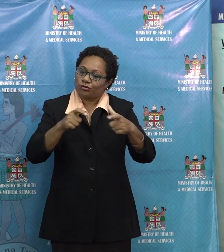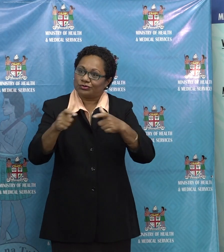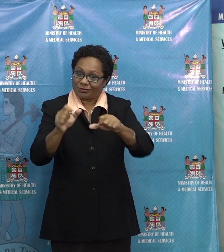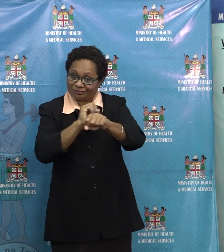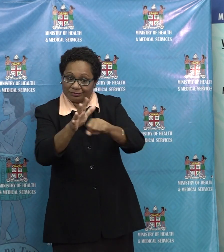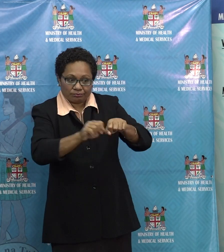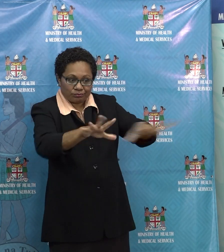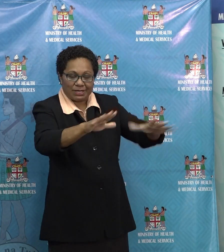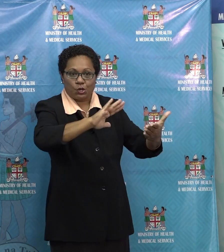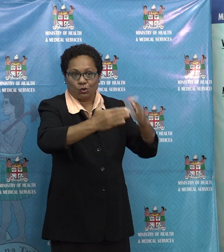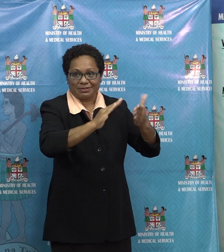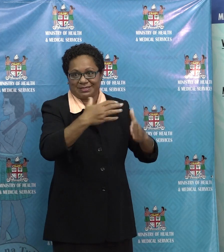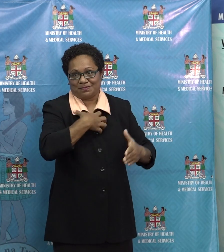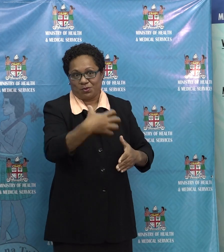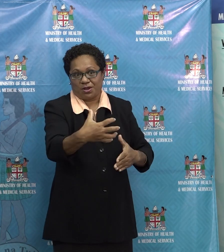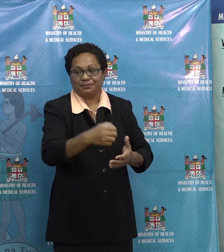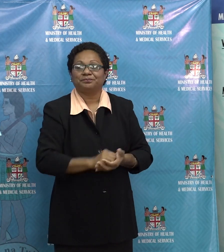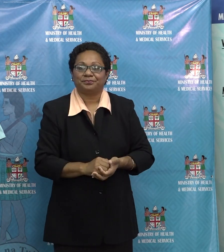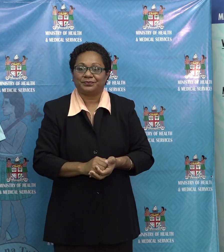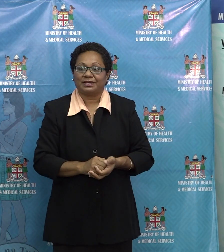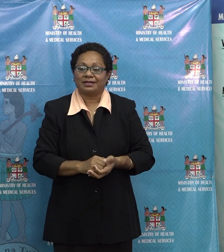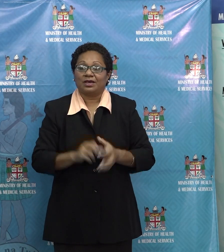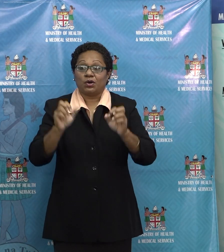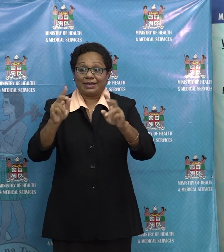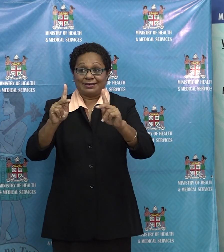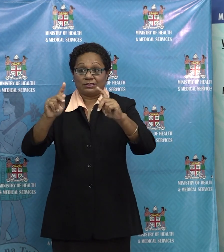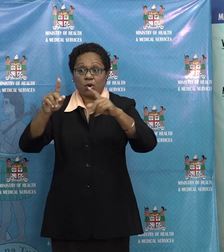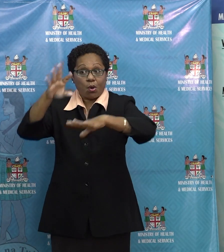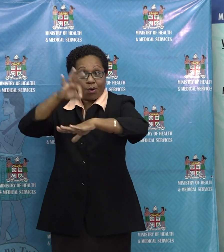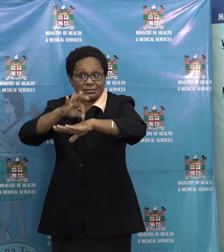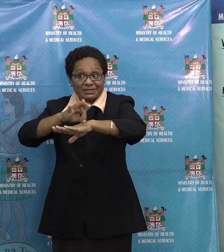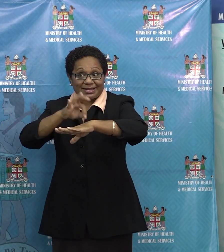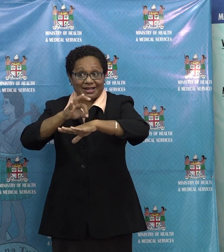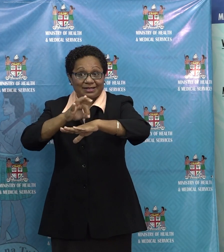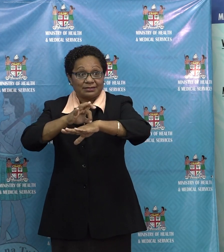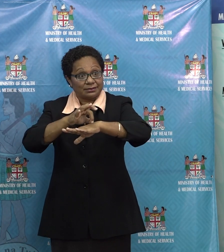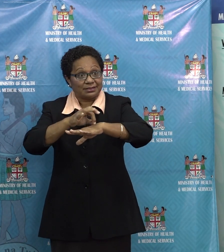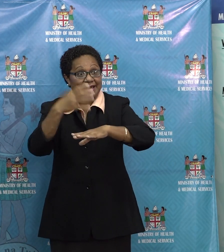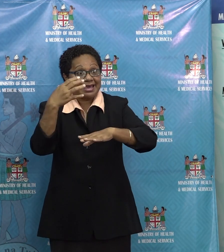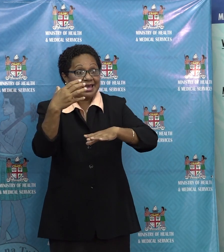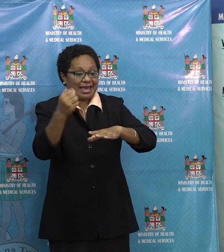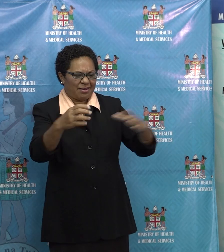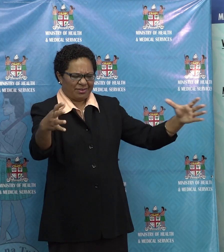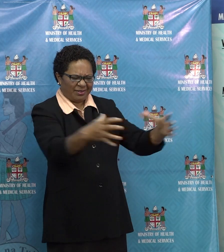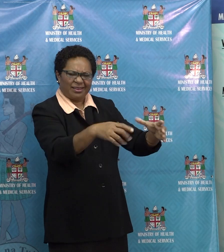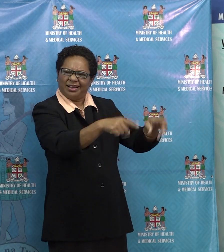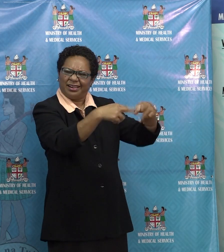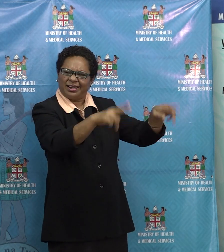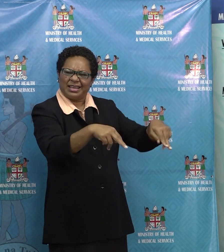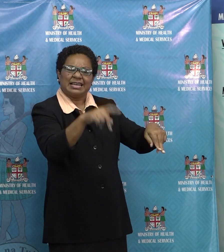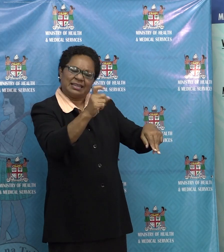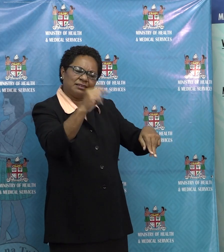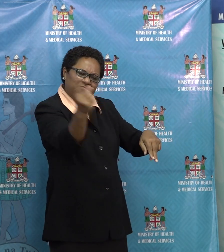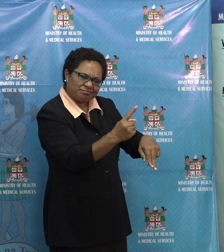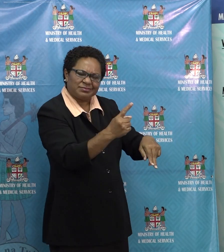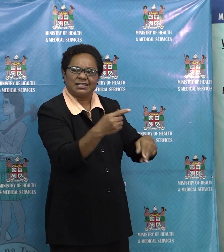Thank you. So the team have, the hospital has a triage place where anyone who comes in gets